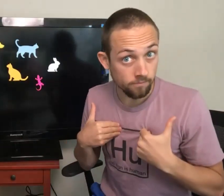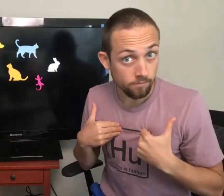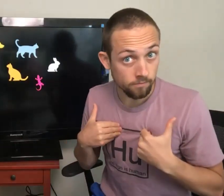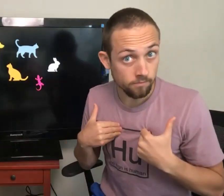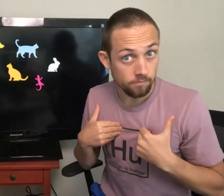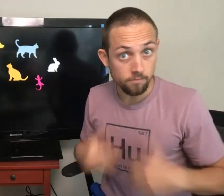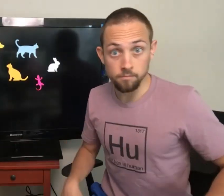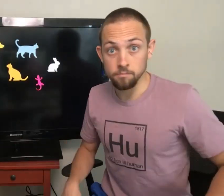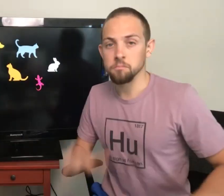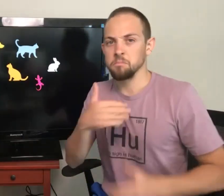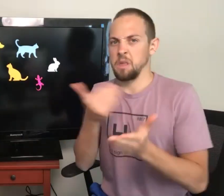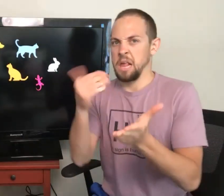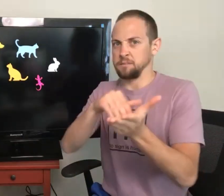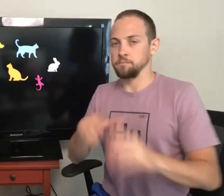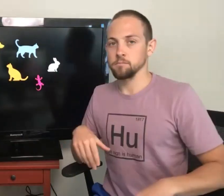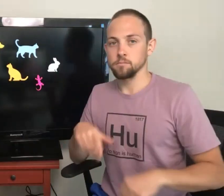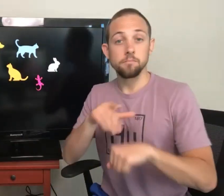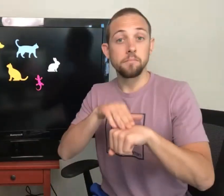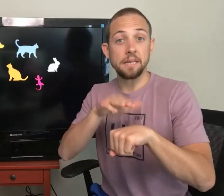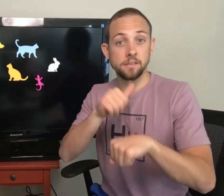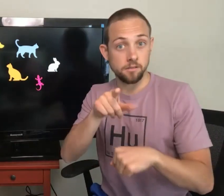Do you have any pets? Let me show you that again.